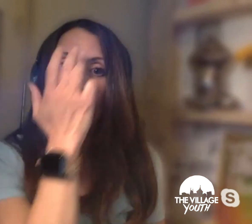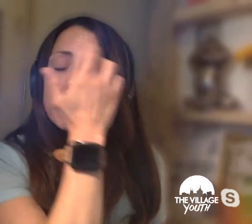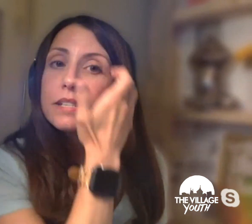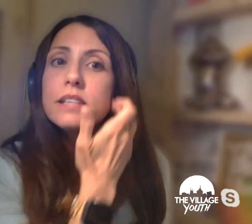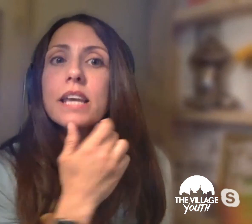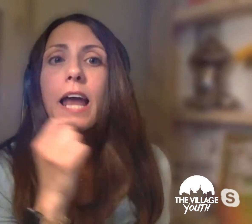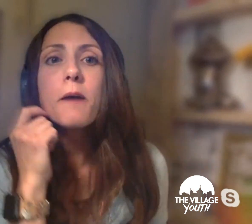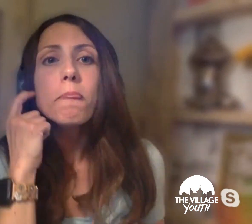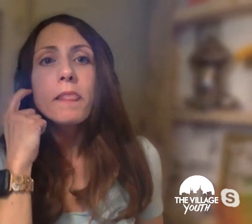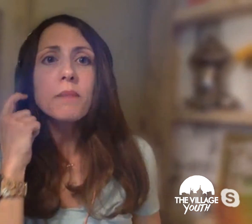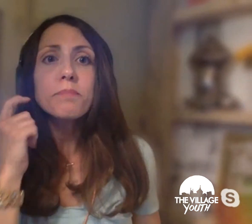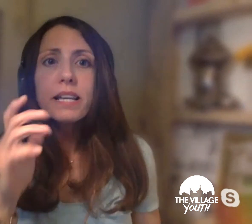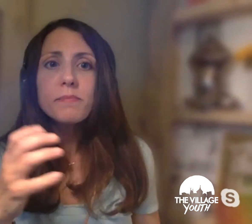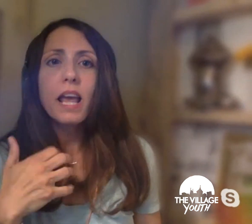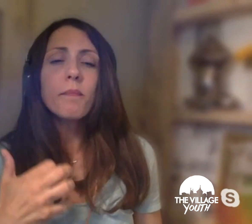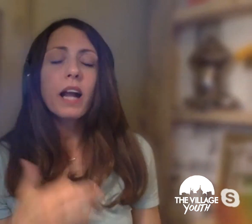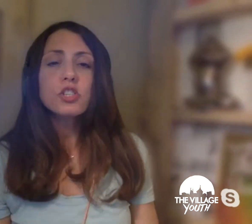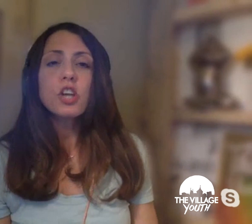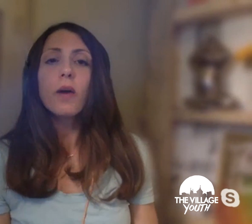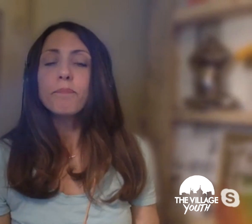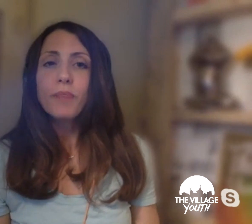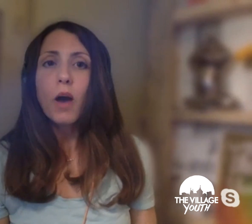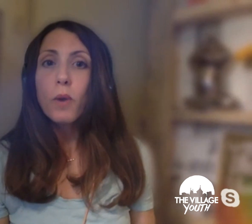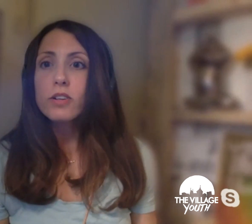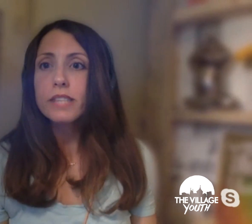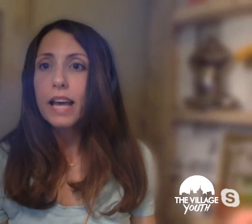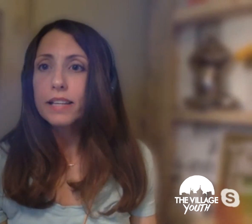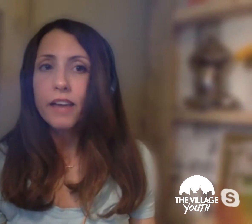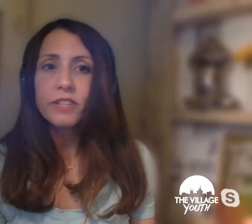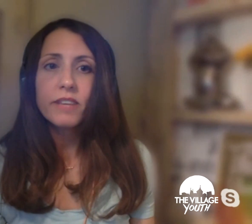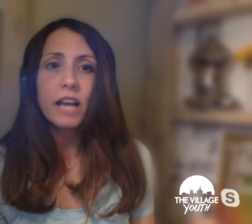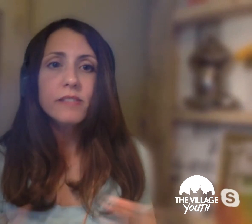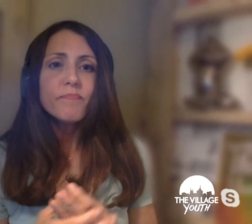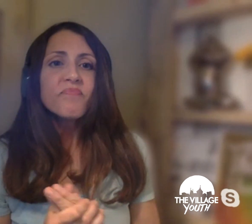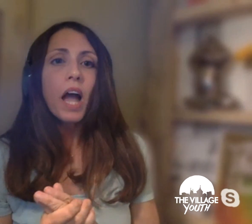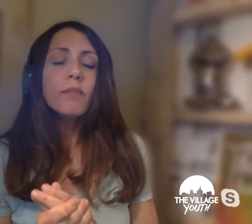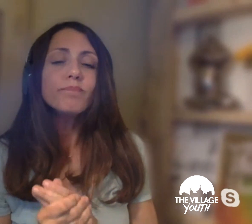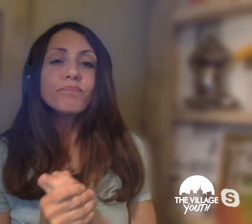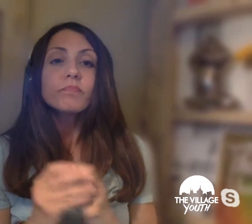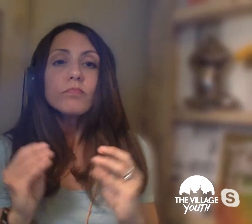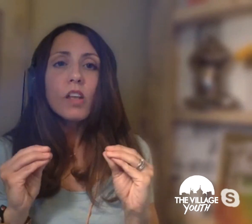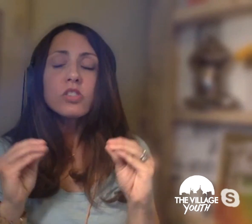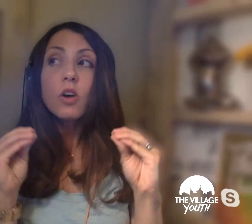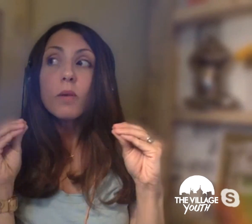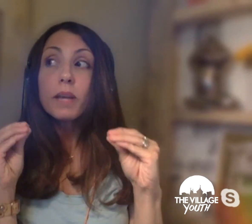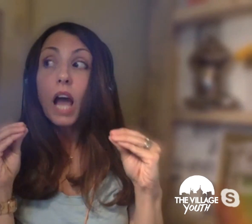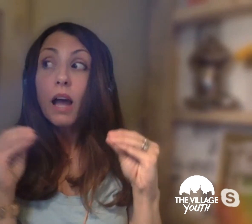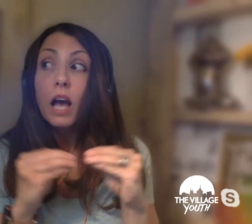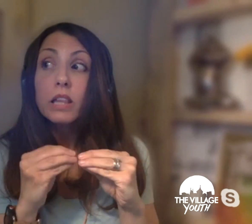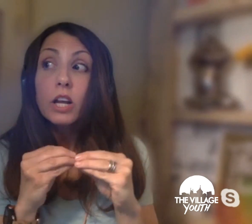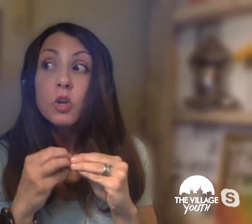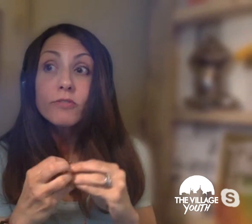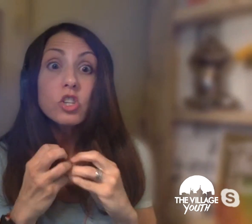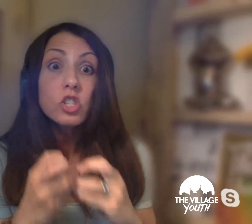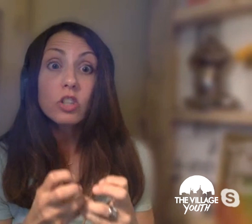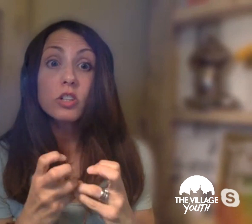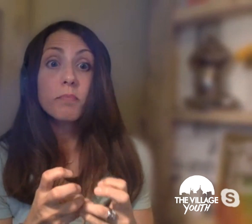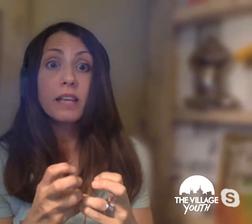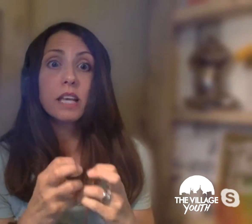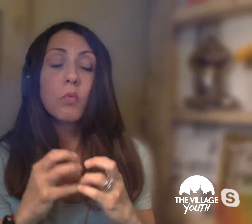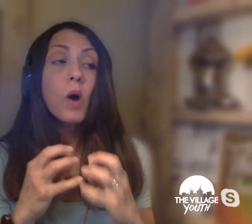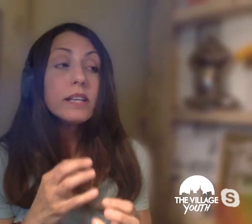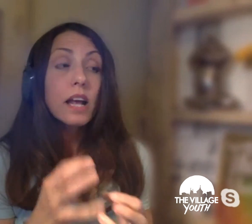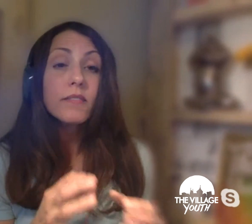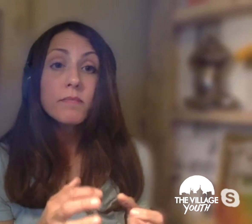See, it's so bad. I'm sneezing out. God bless you. Oh my gosh. Okay. How weird is that? It's live TV, guys. So